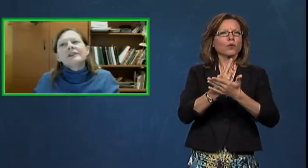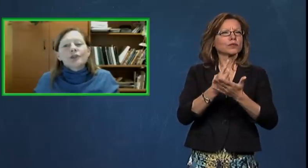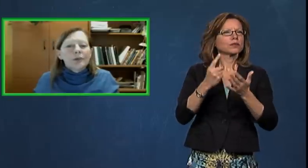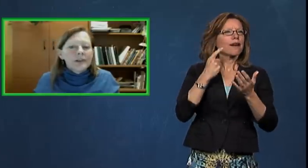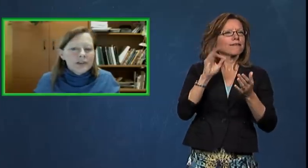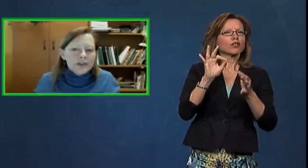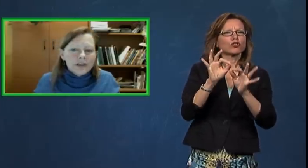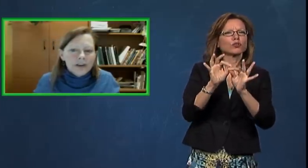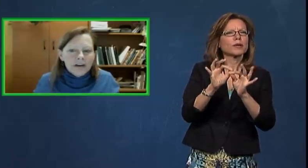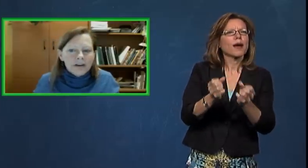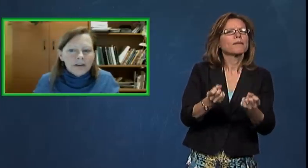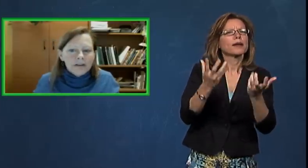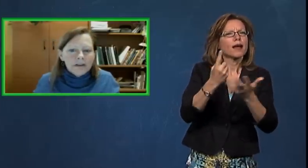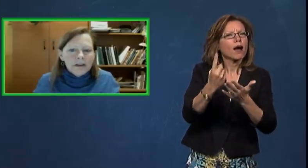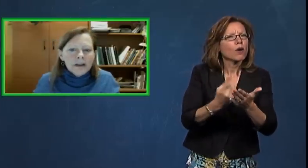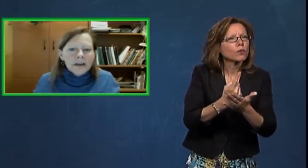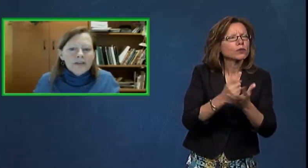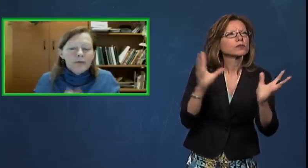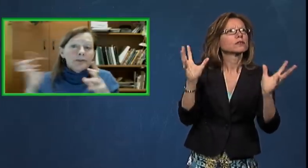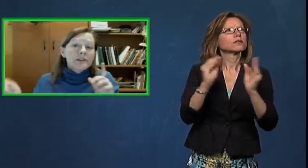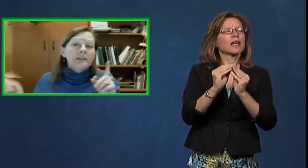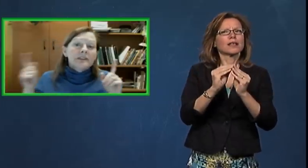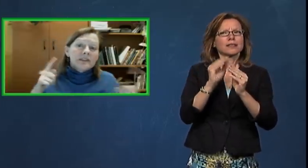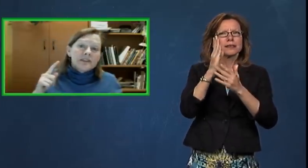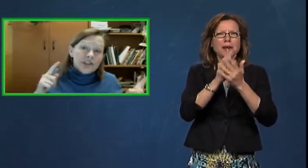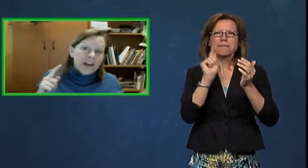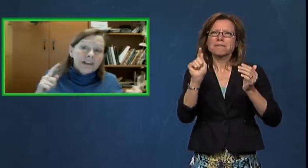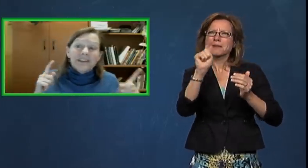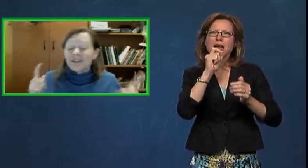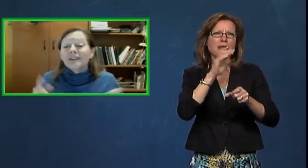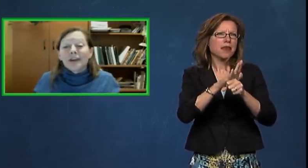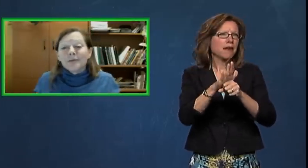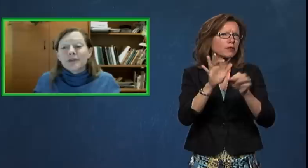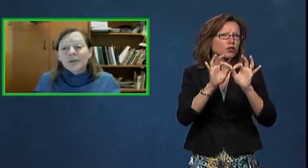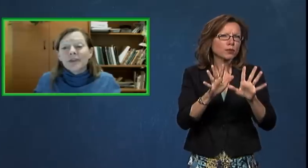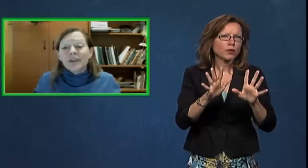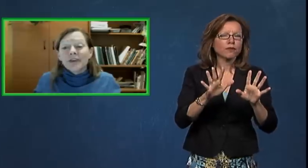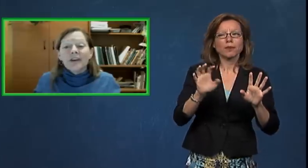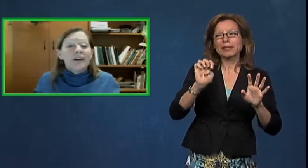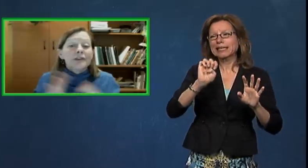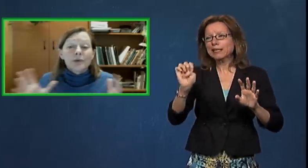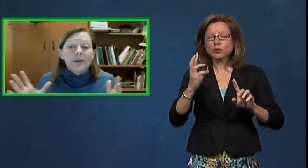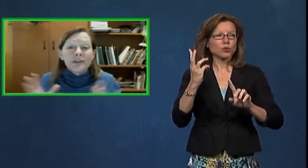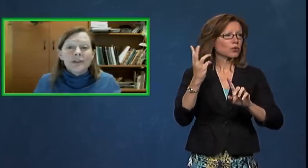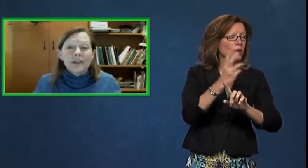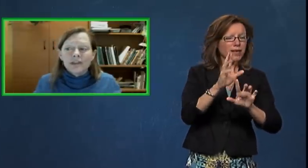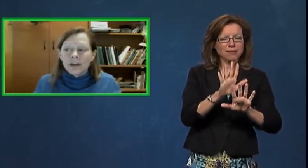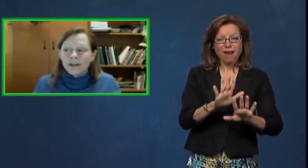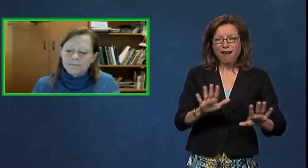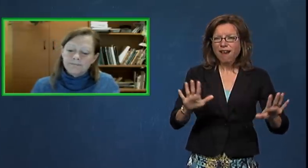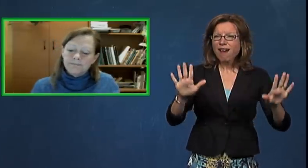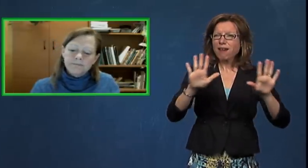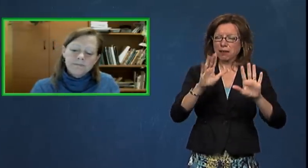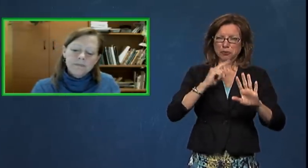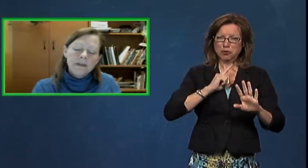many shortages there are. From sea to shining sea, I'm sure there are shortages every